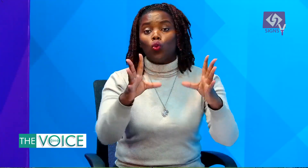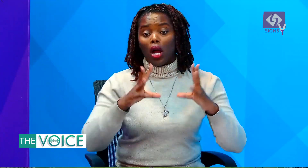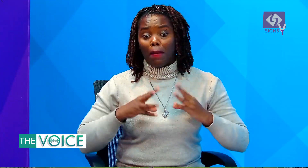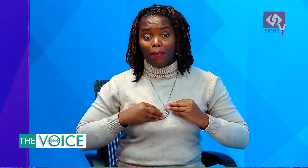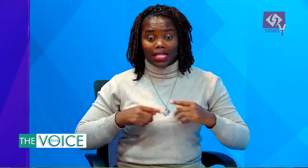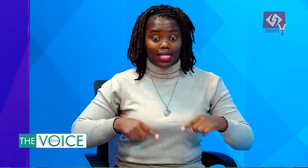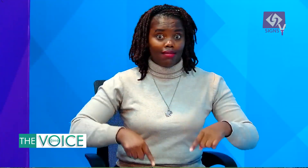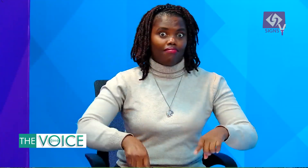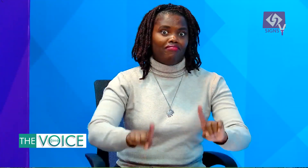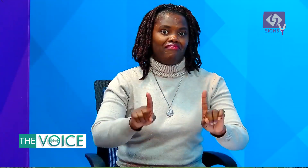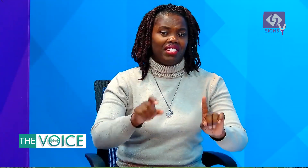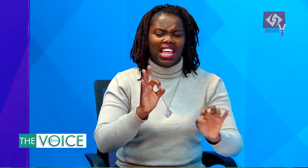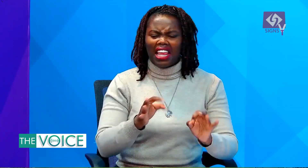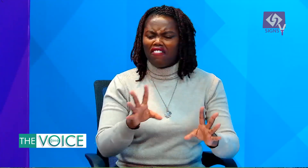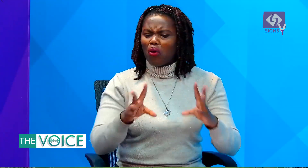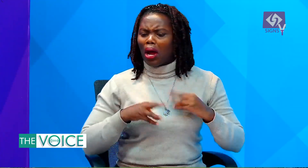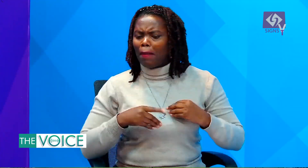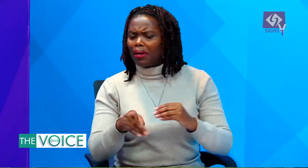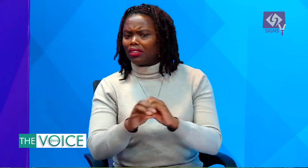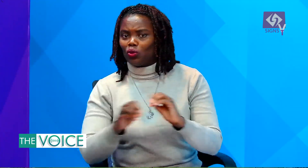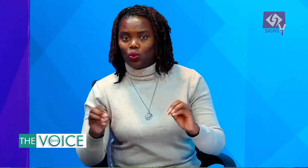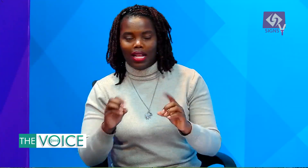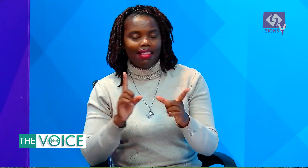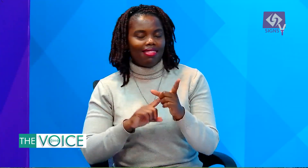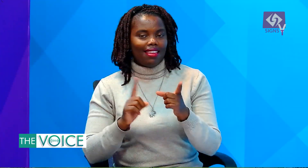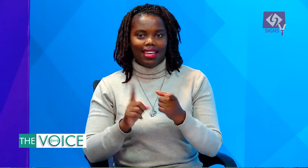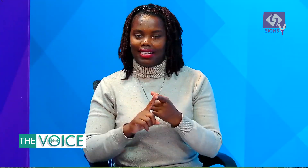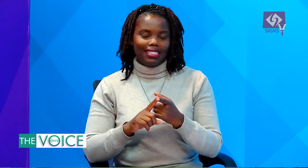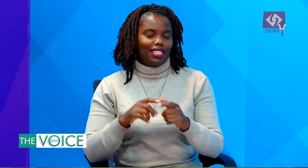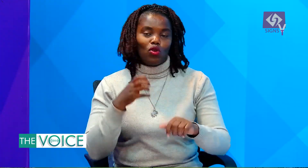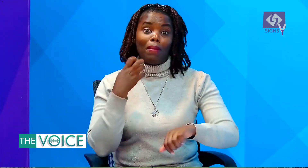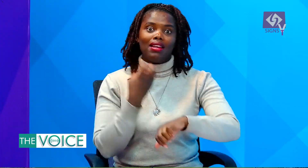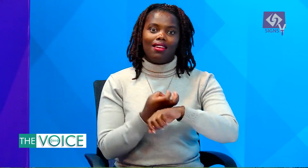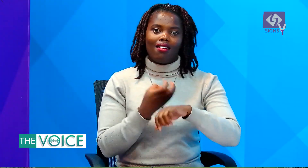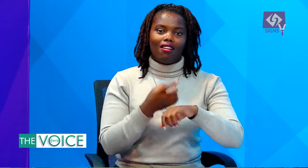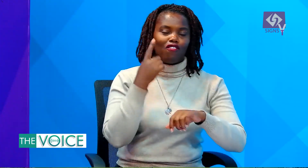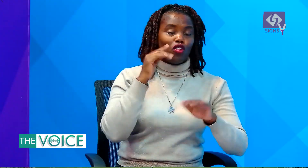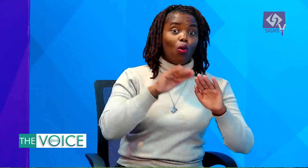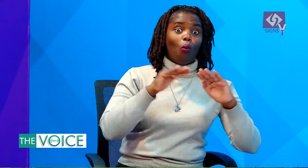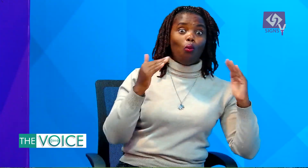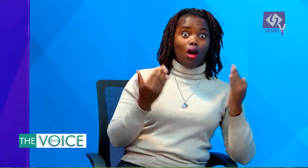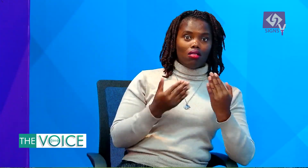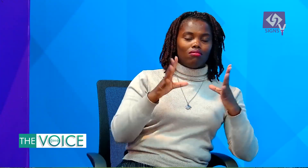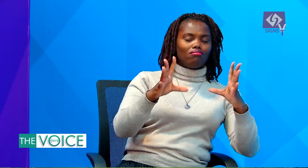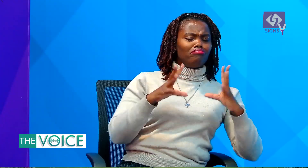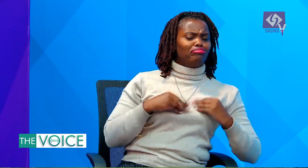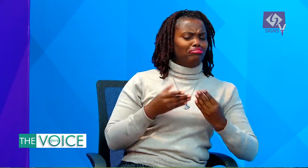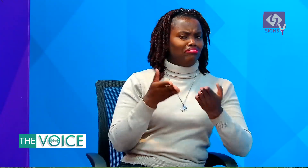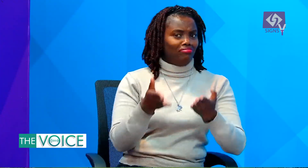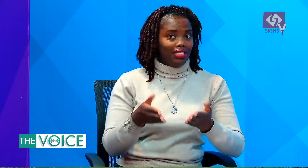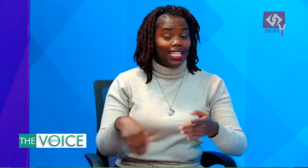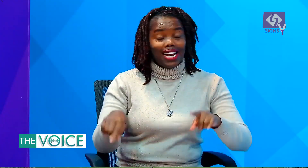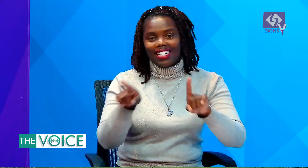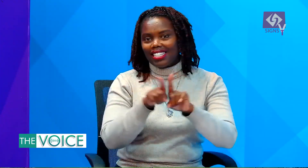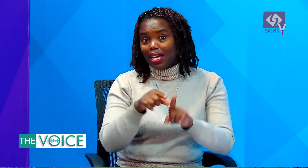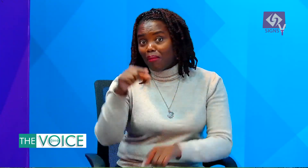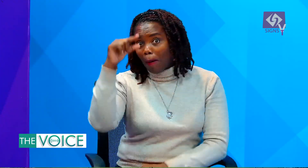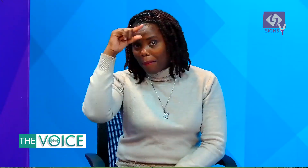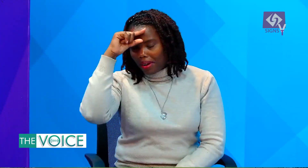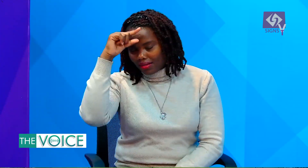disability. For the world to embrace them, you need to start embracing them first. Because if you don't embrace them, then